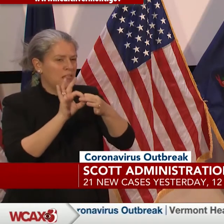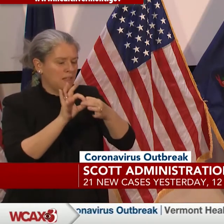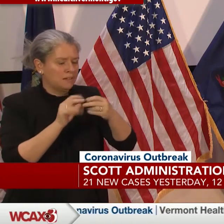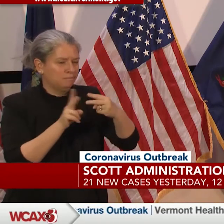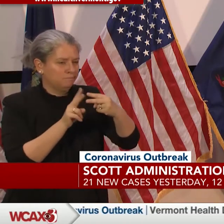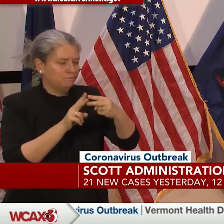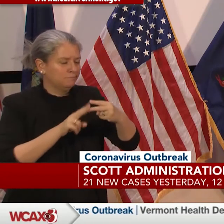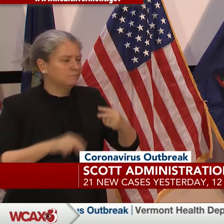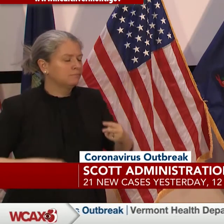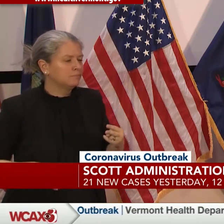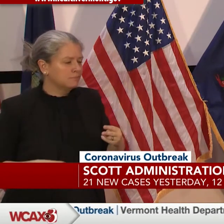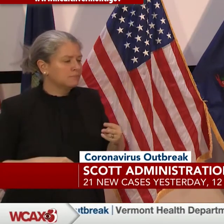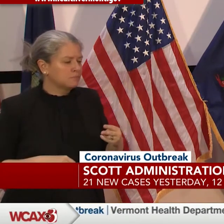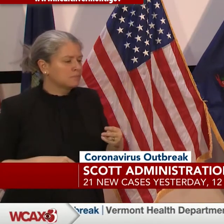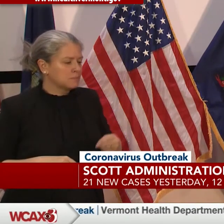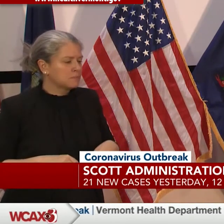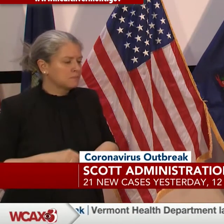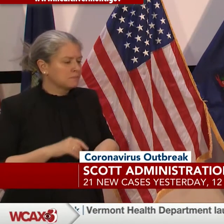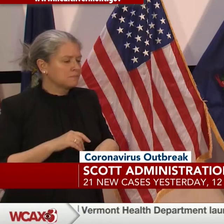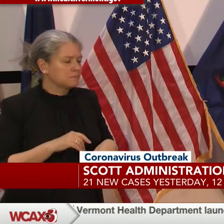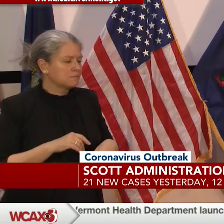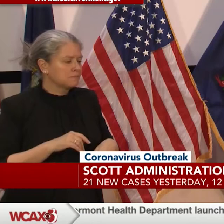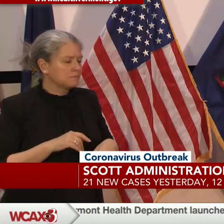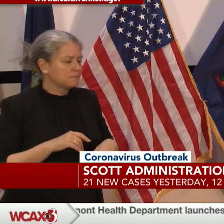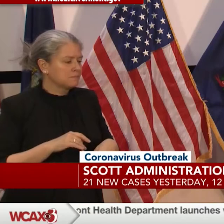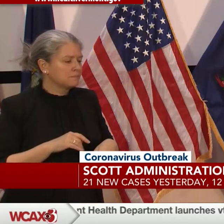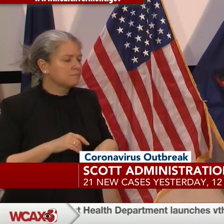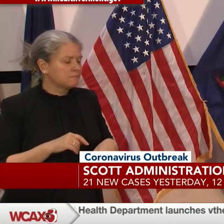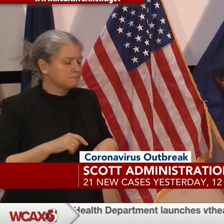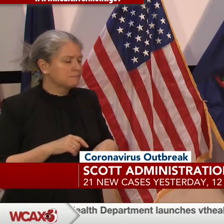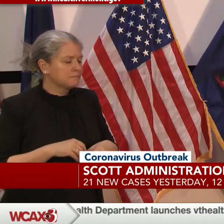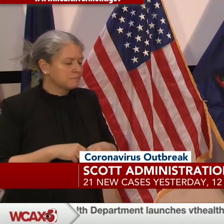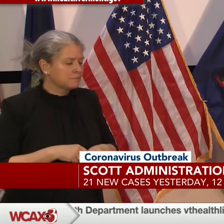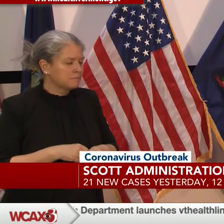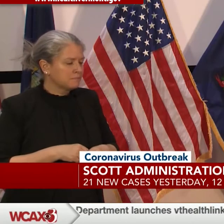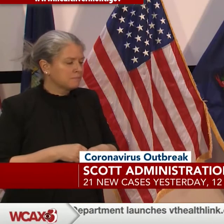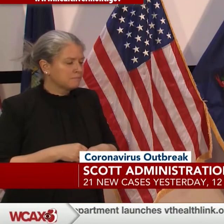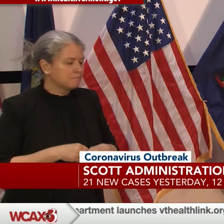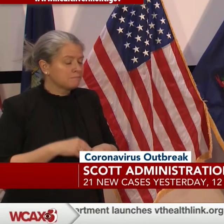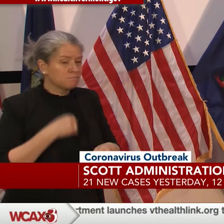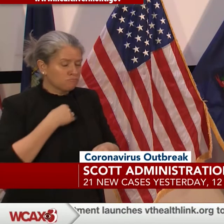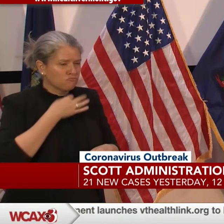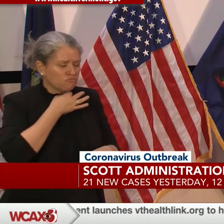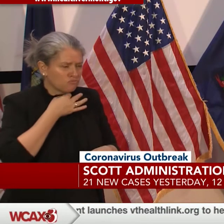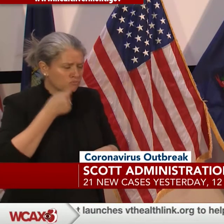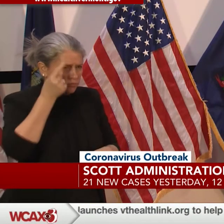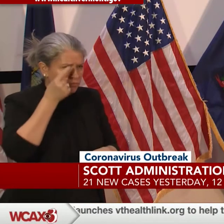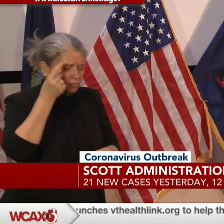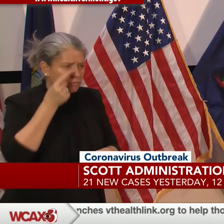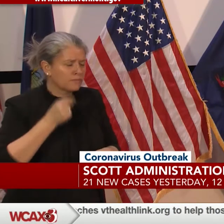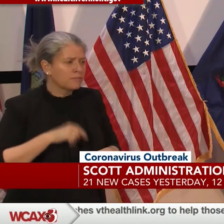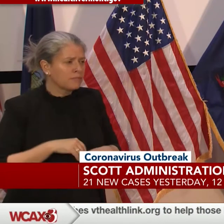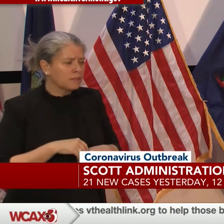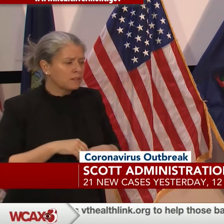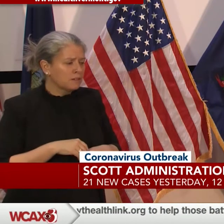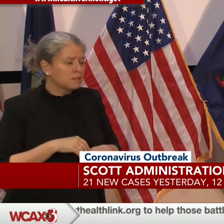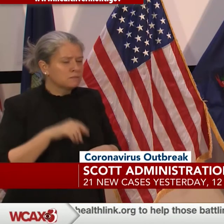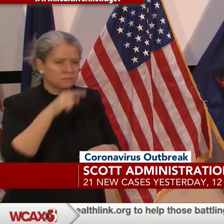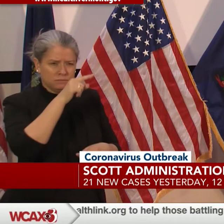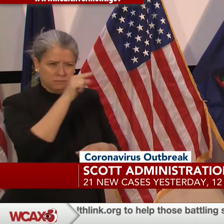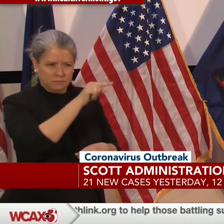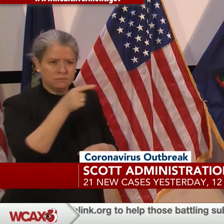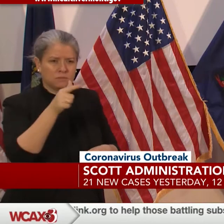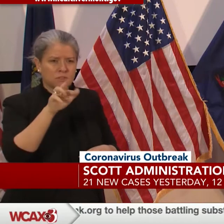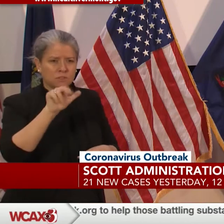to COVID-19 cases in full transparency. As we've seen, in Grand Isle and